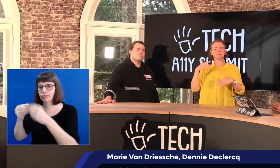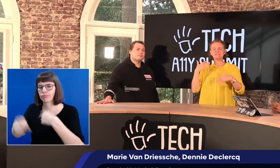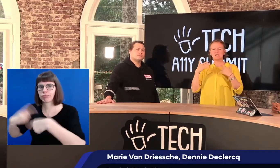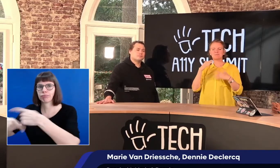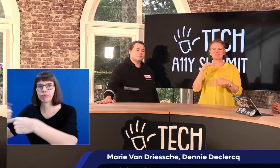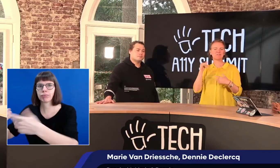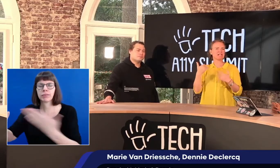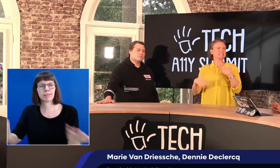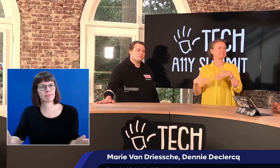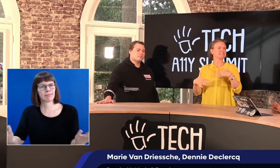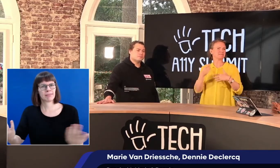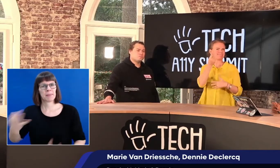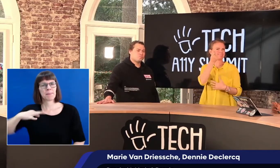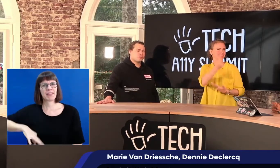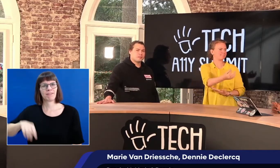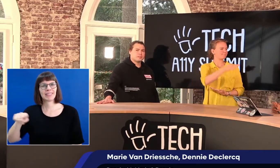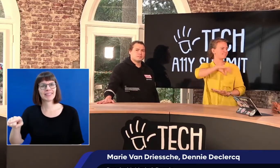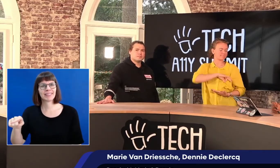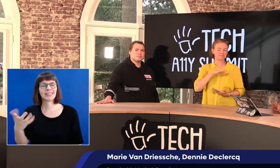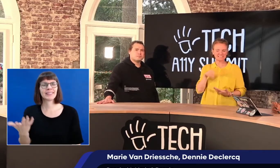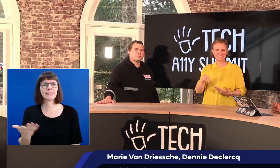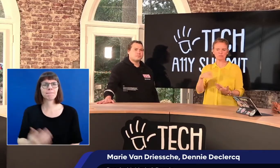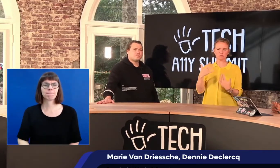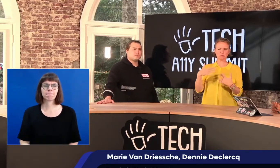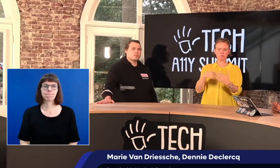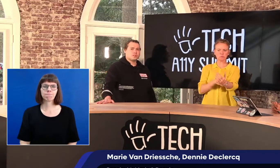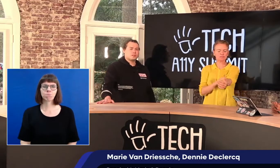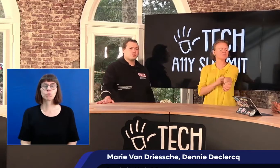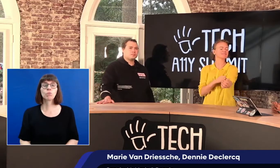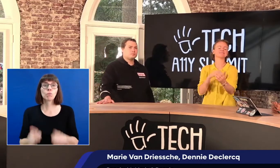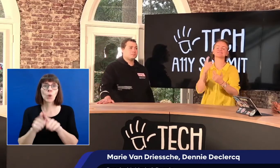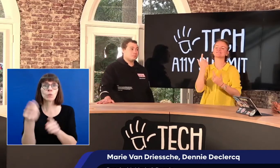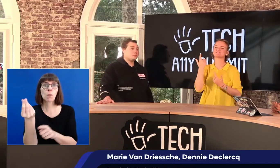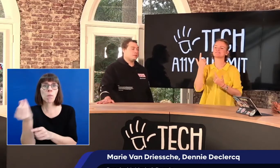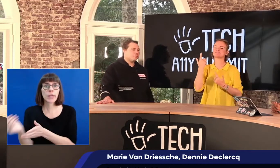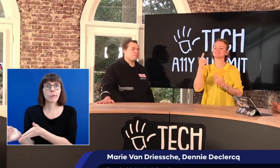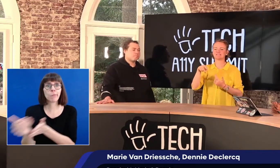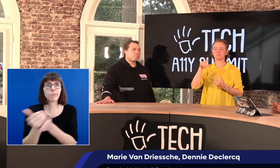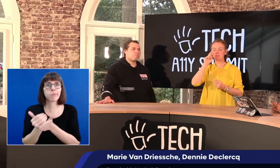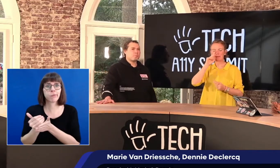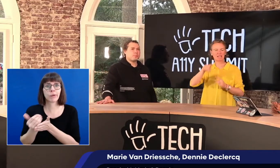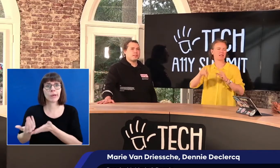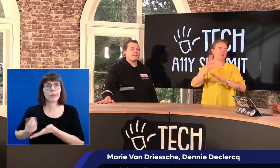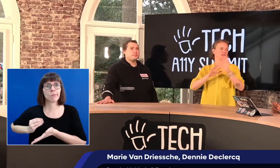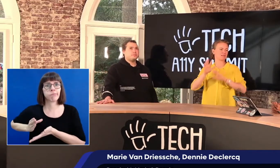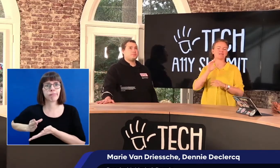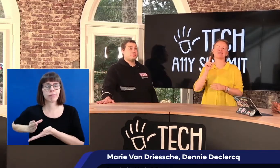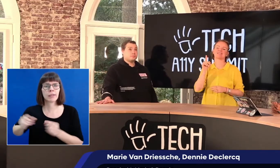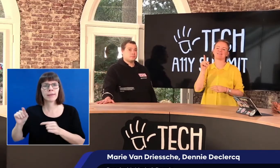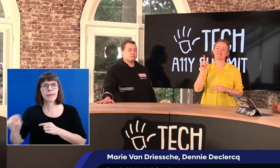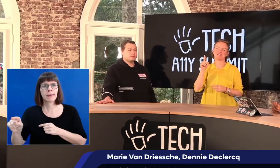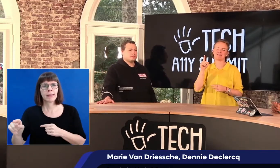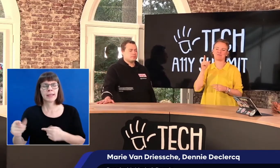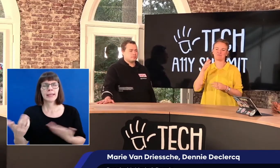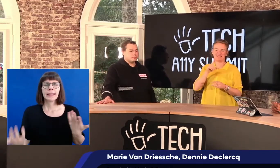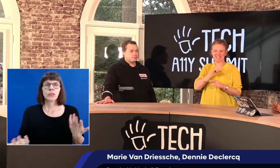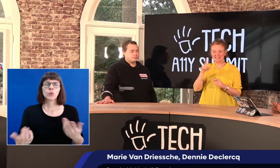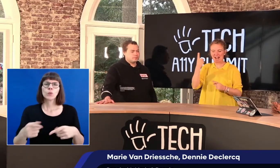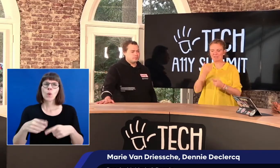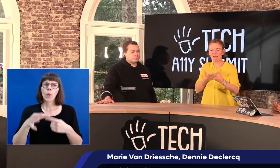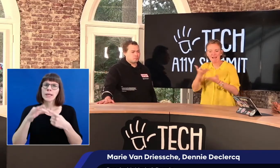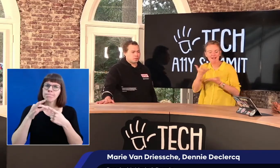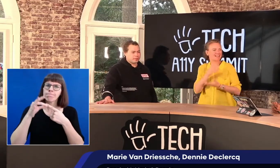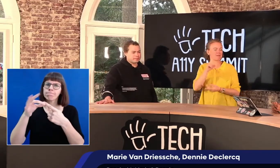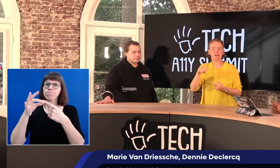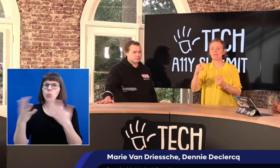that, and they have the financial gain. So that's quite important to try to